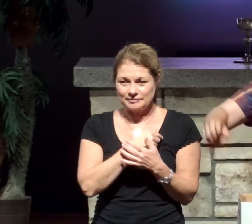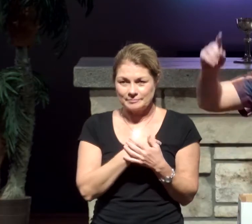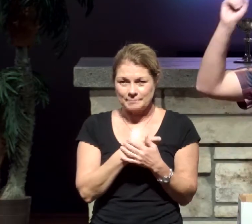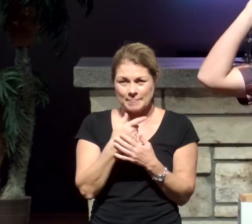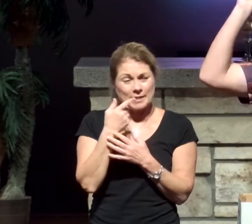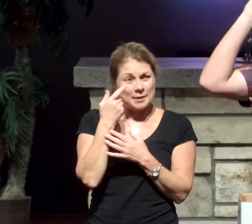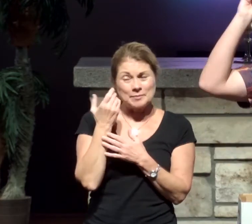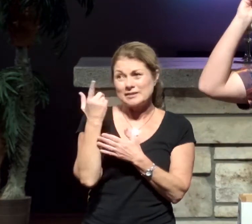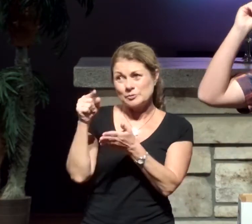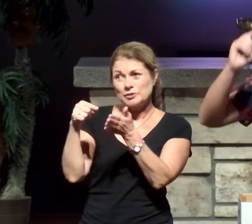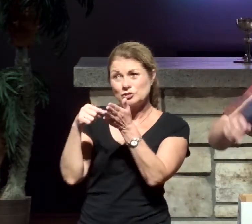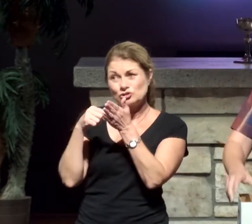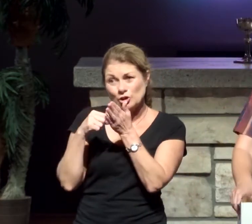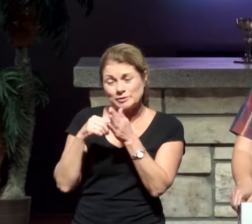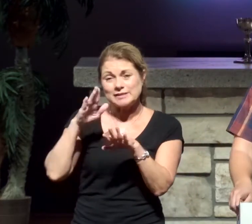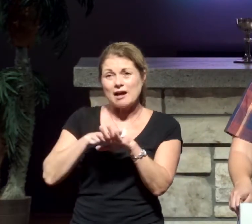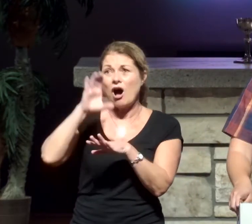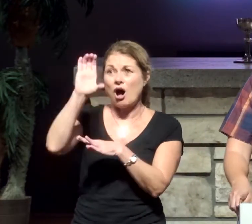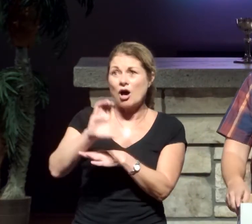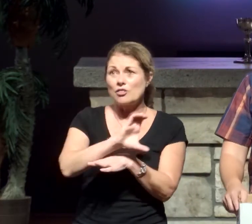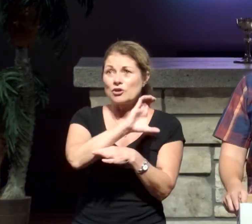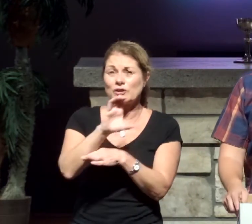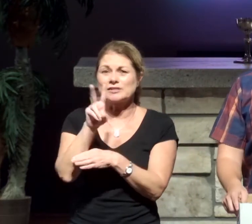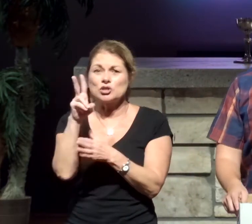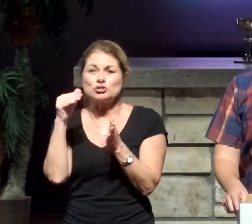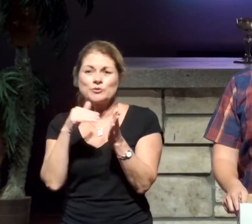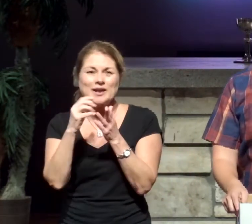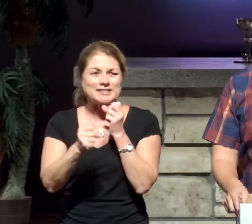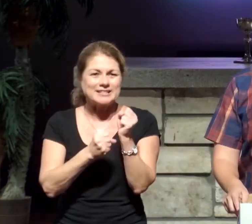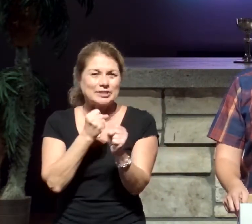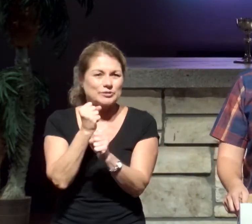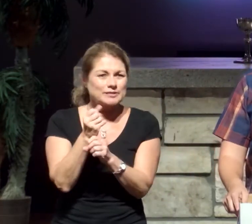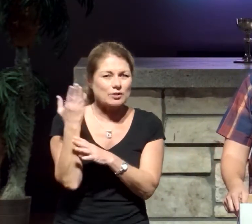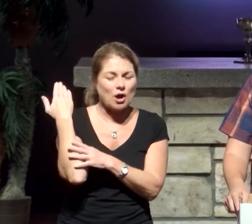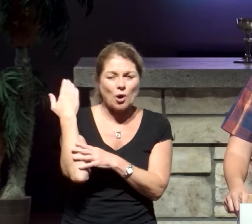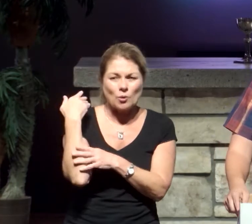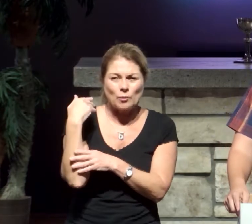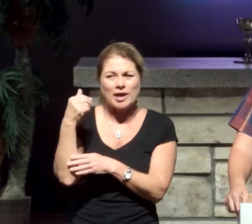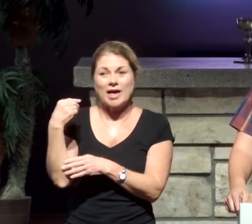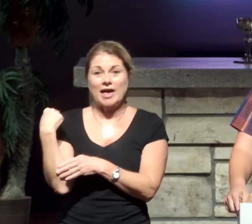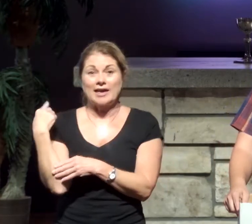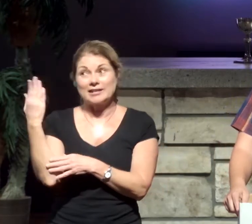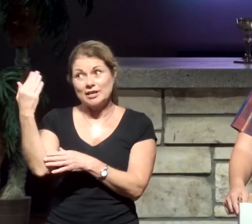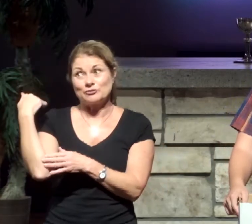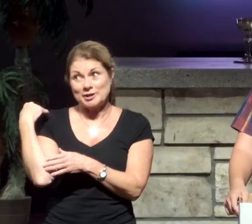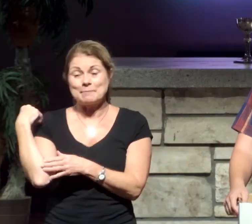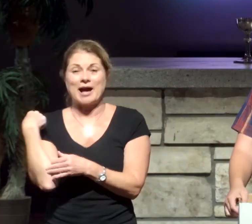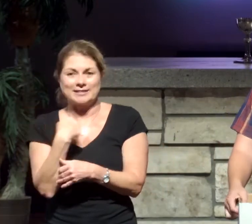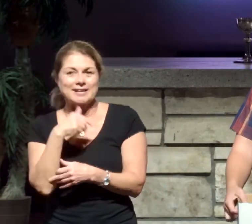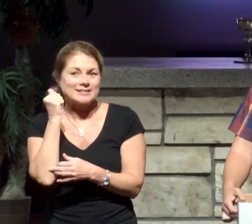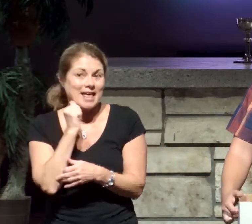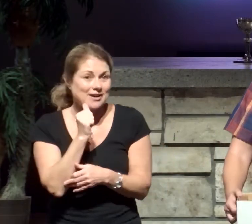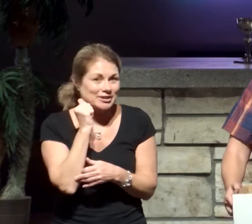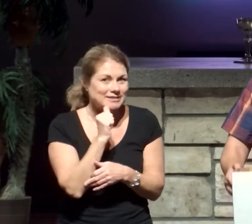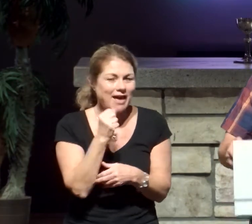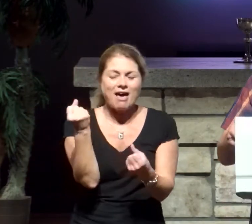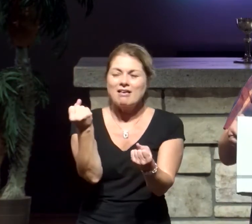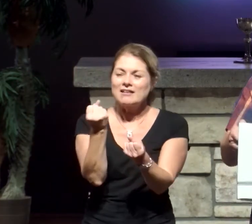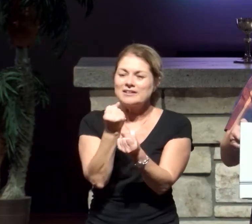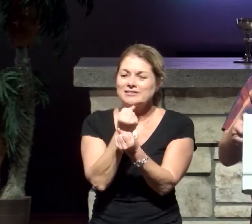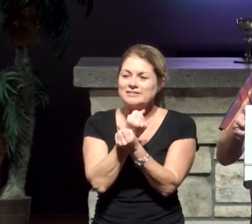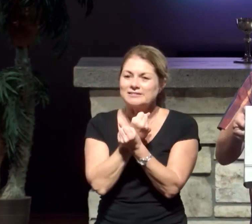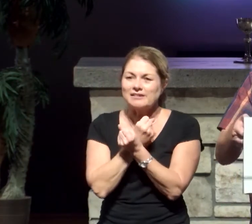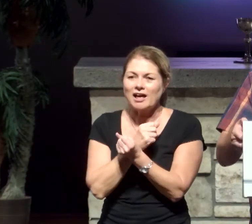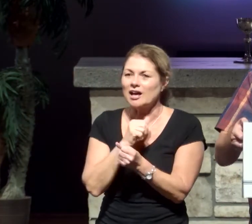Because as he showed us on the cross 2,000 years ago, and as he reminds us every single day, love keeps